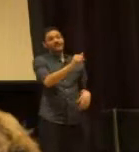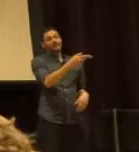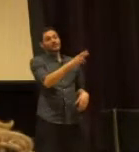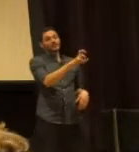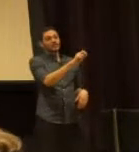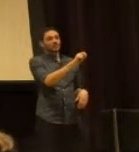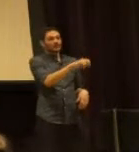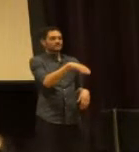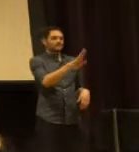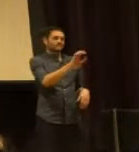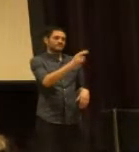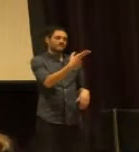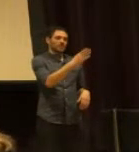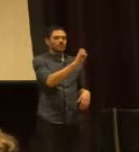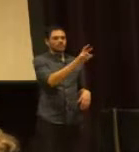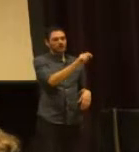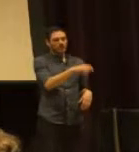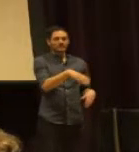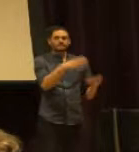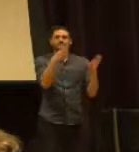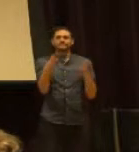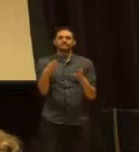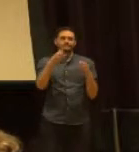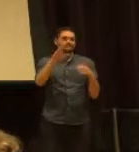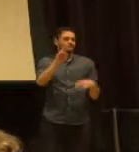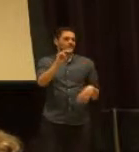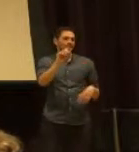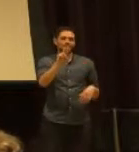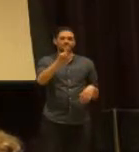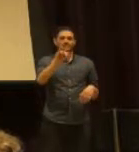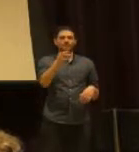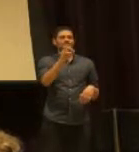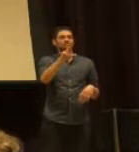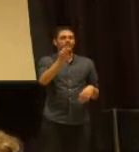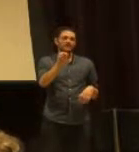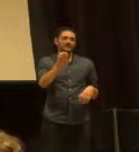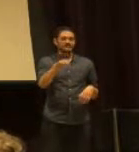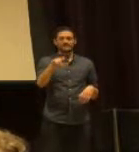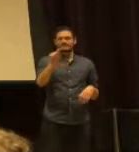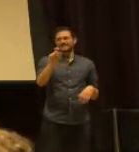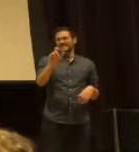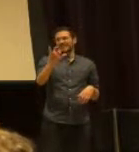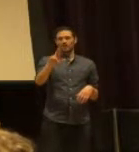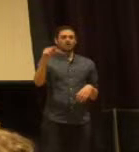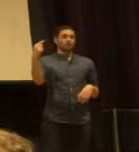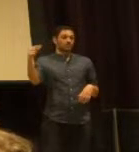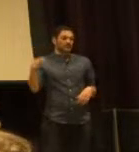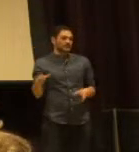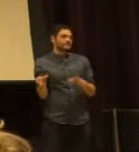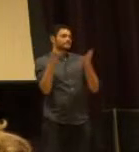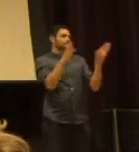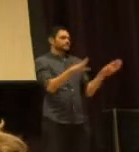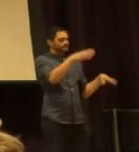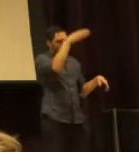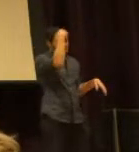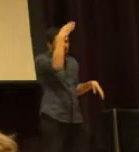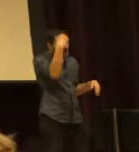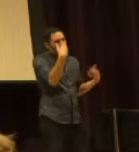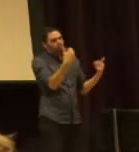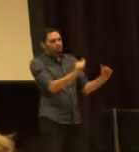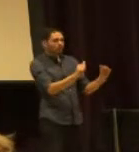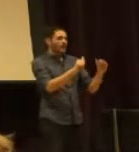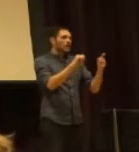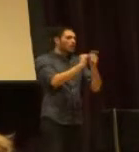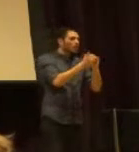have Donald Trump running for president again. And so that to say, New York is a safe haven.